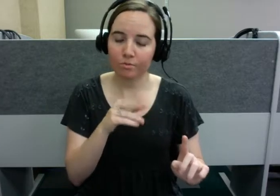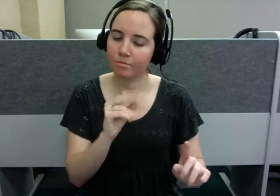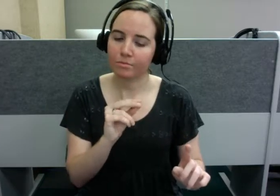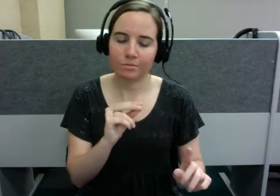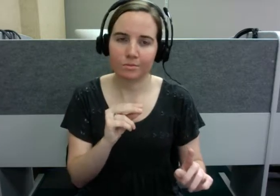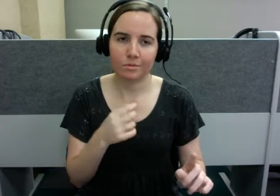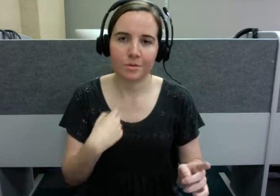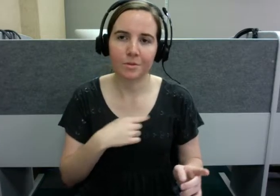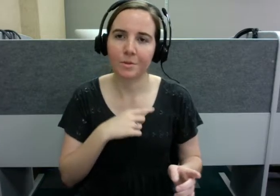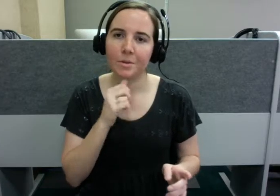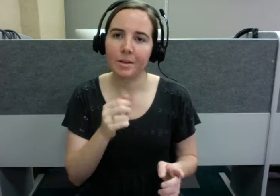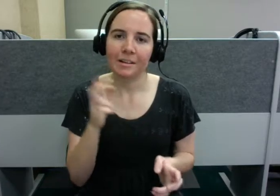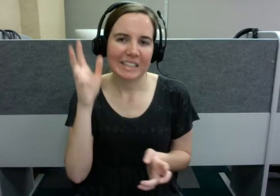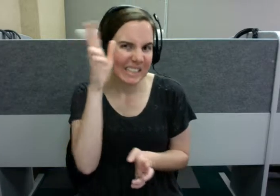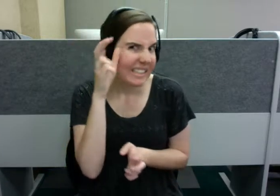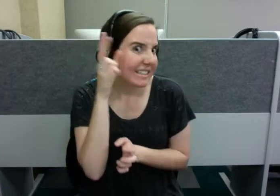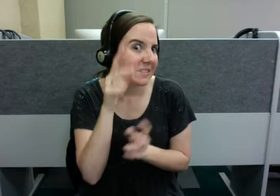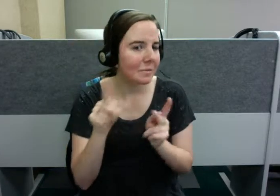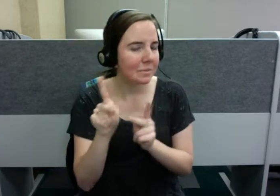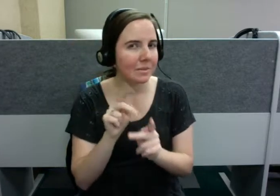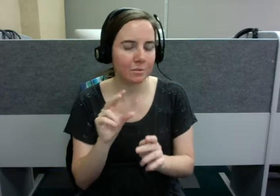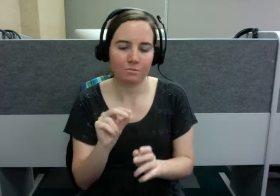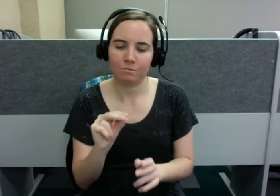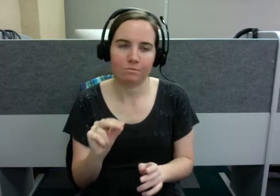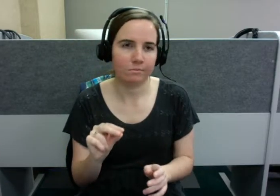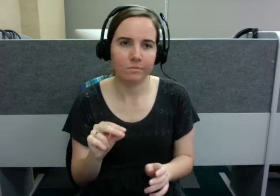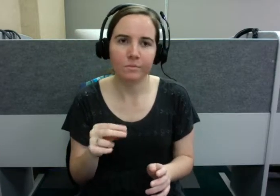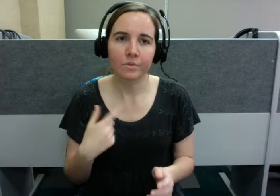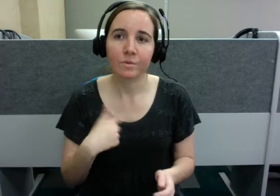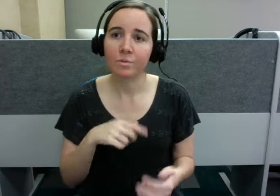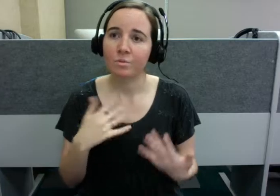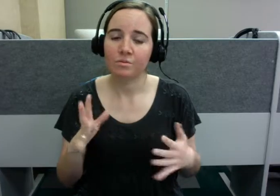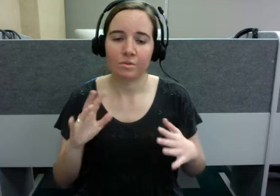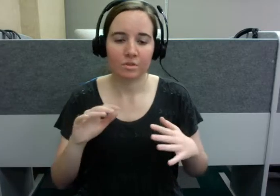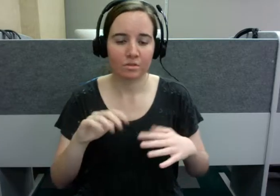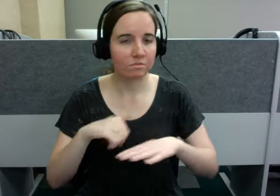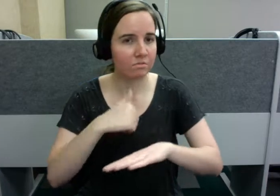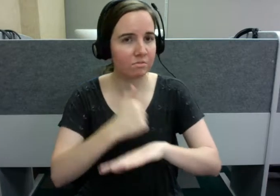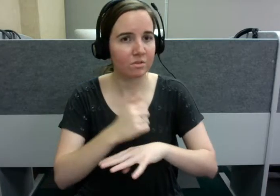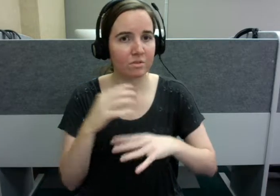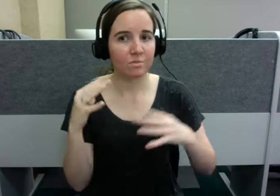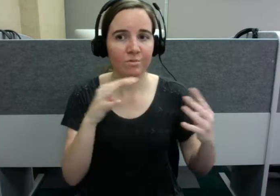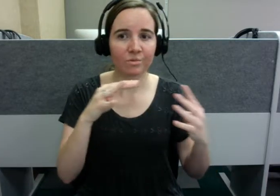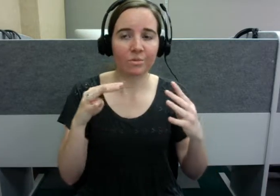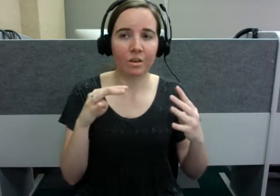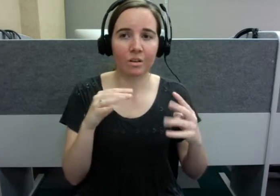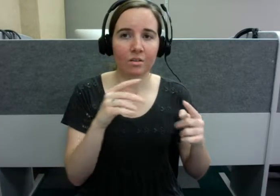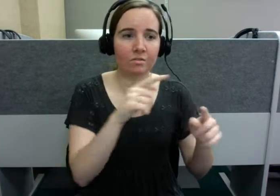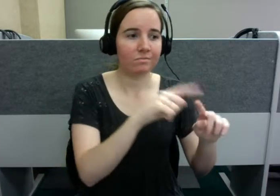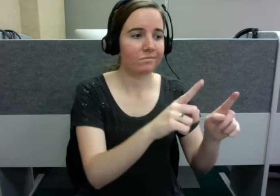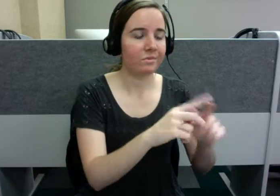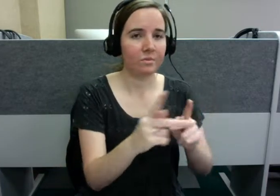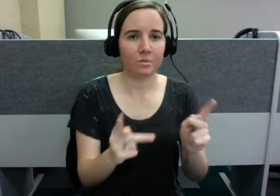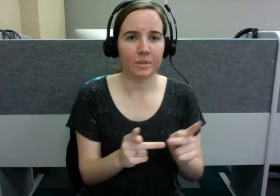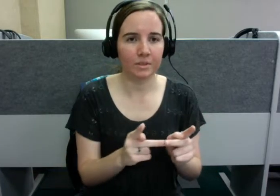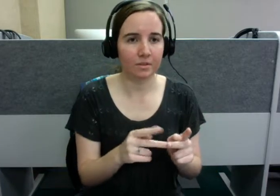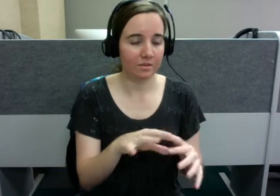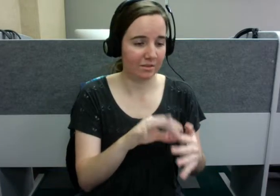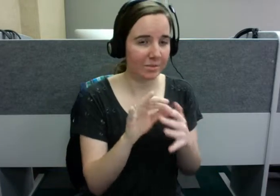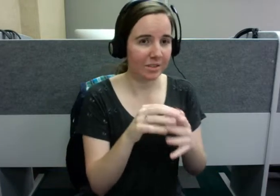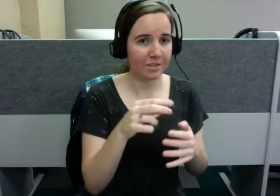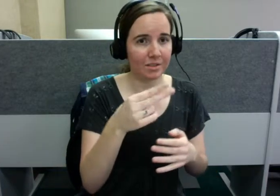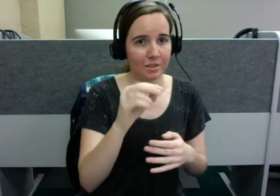some Machiavellian way, but we've done it. And we have waged this war on at least 4 fronts, certainly in Hollywood. The